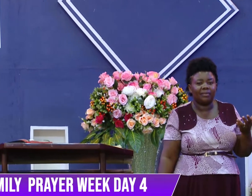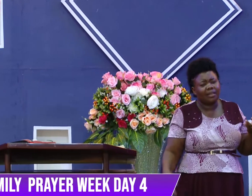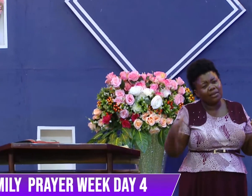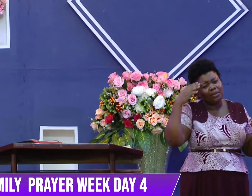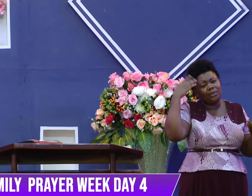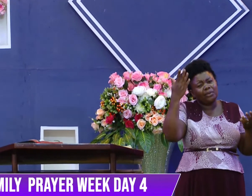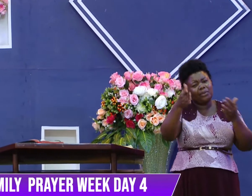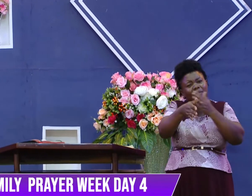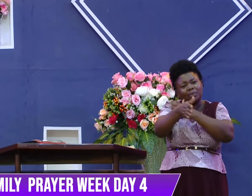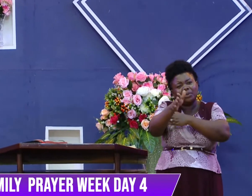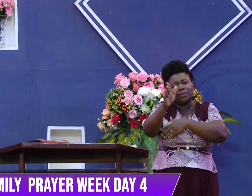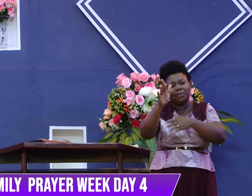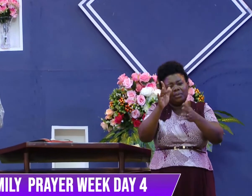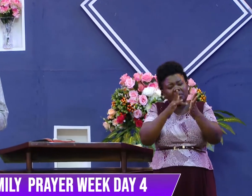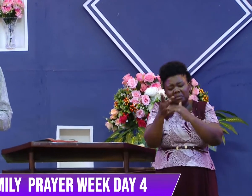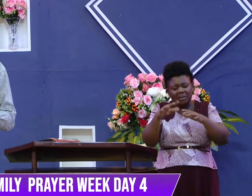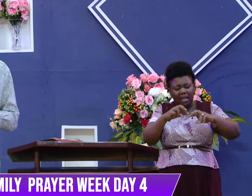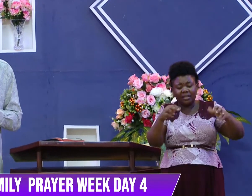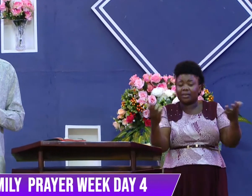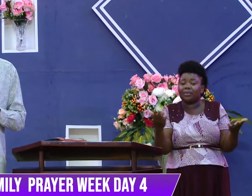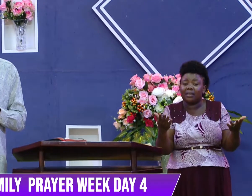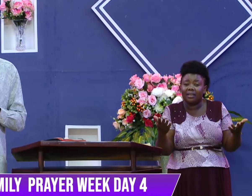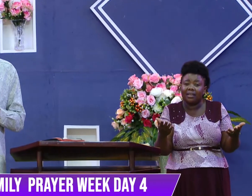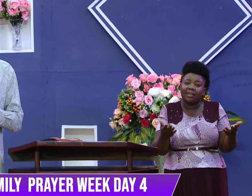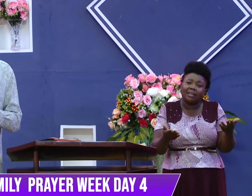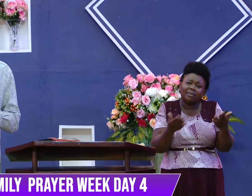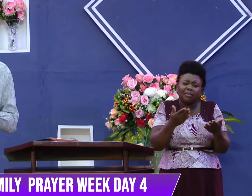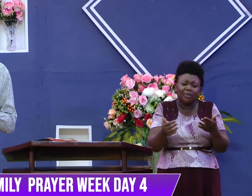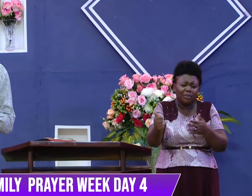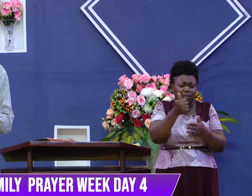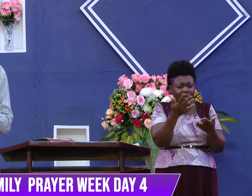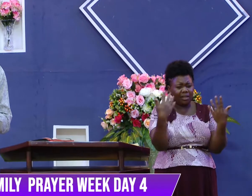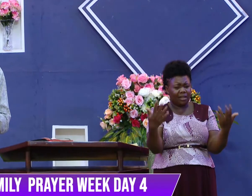You will not know where Jesus will put the plumb line.